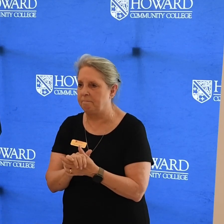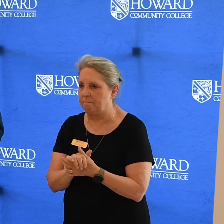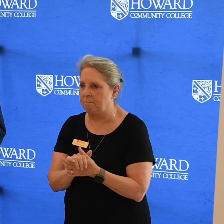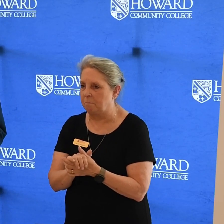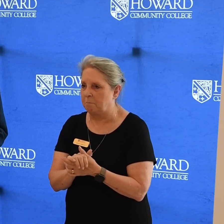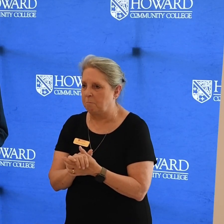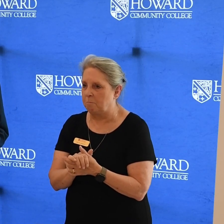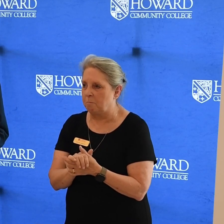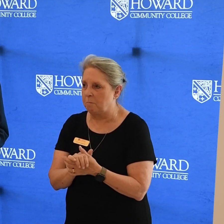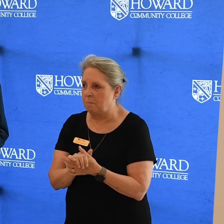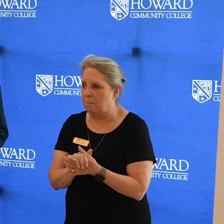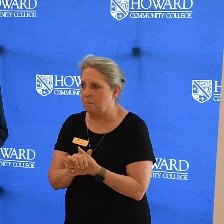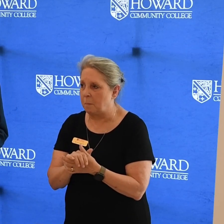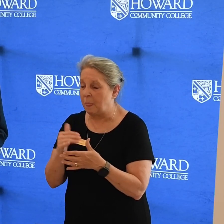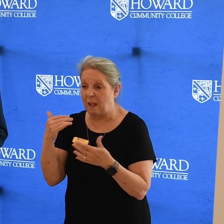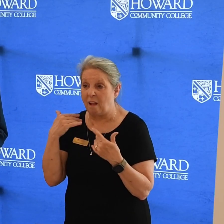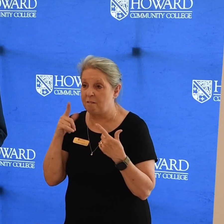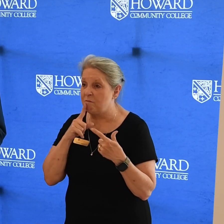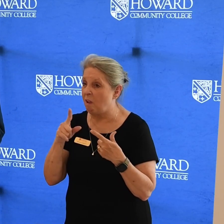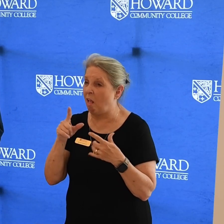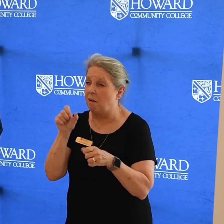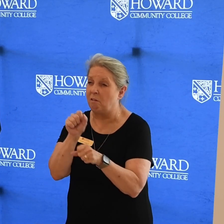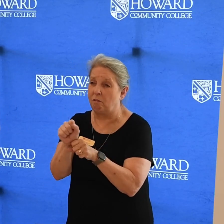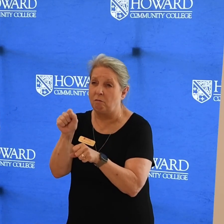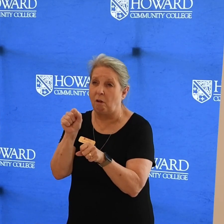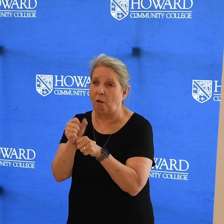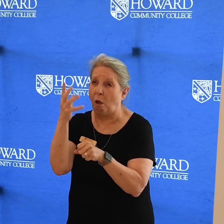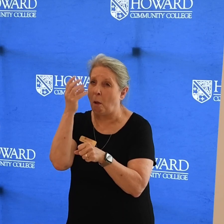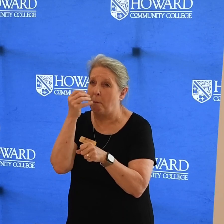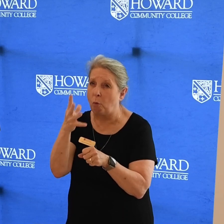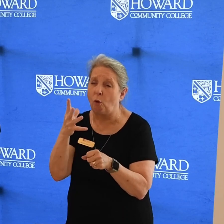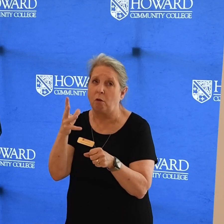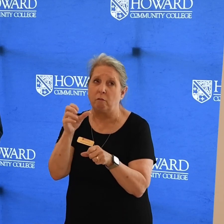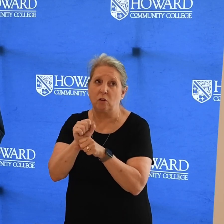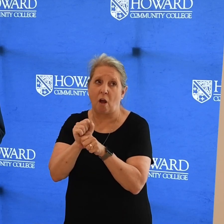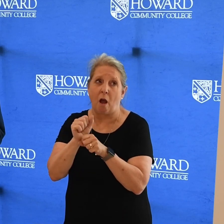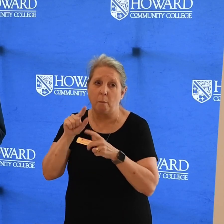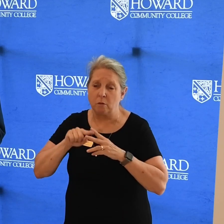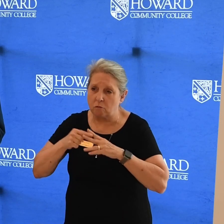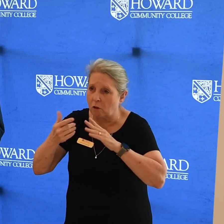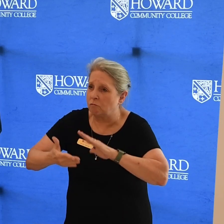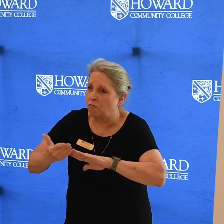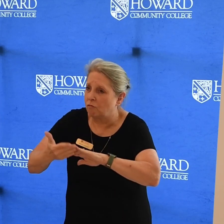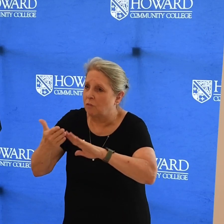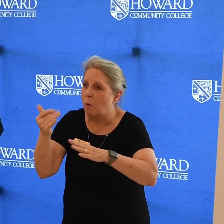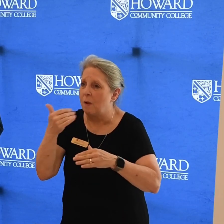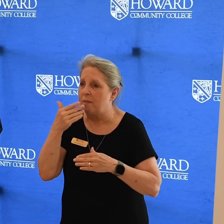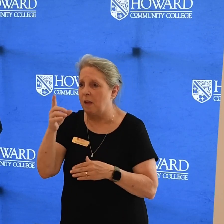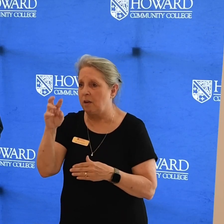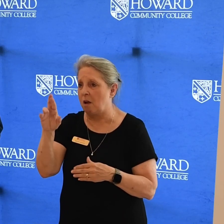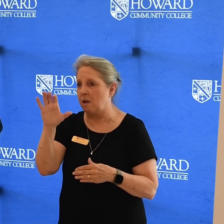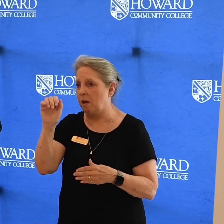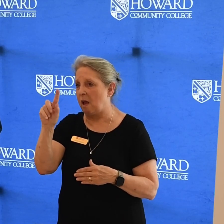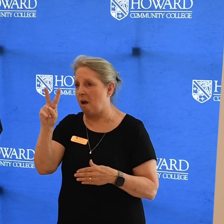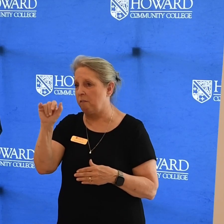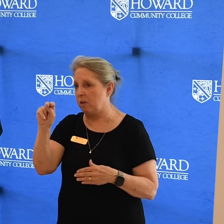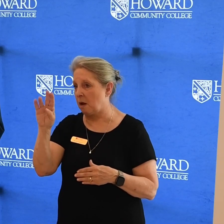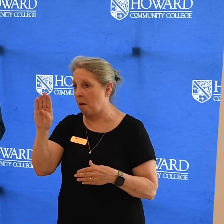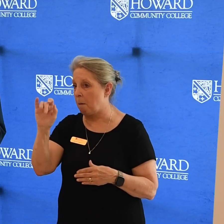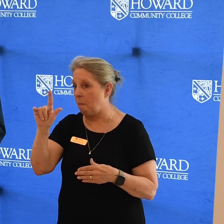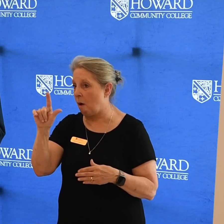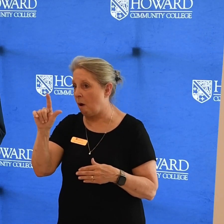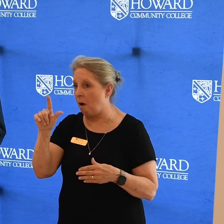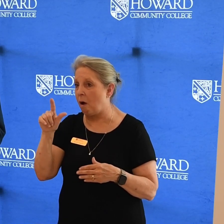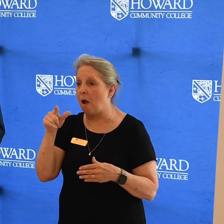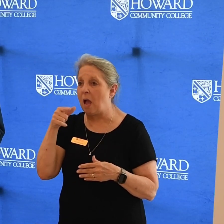And so they have done such a beautiful job to get this up and running. And finally, I want to thank Dr. Calvin Ball. At every